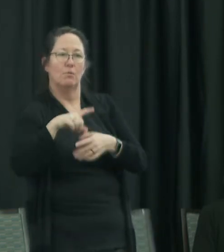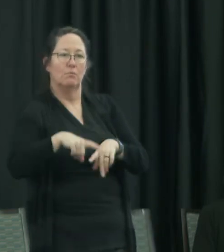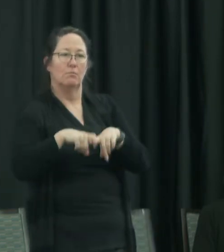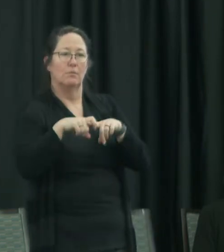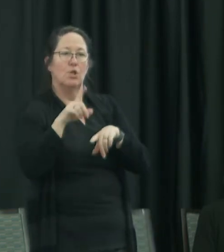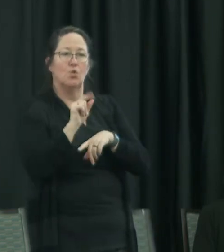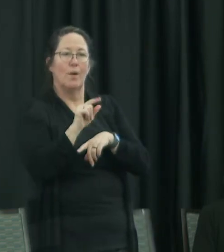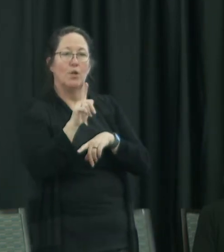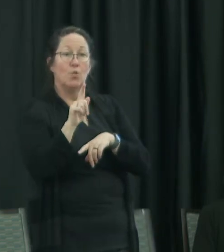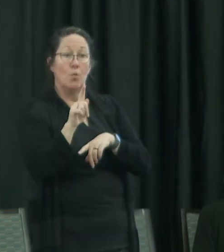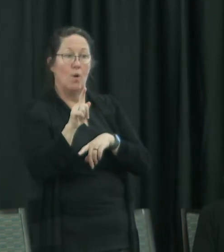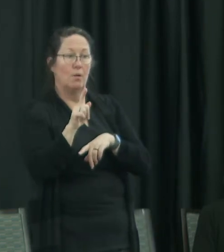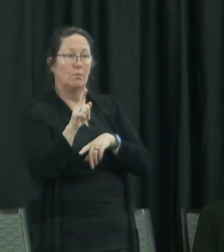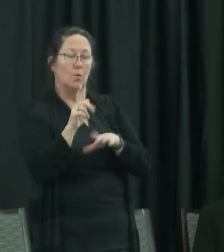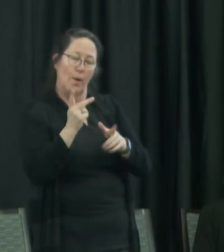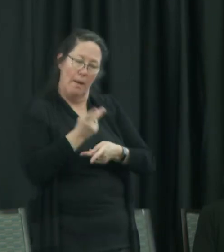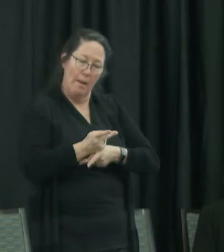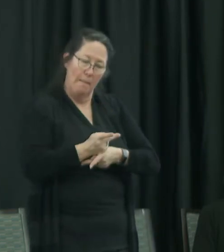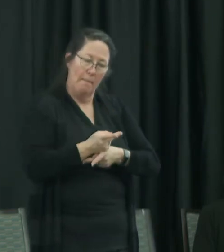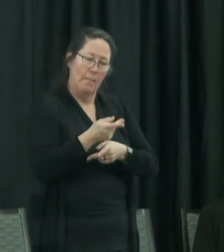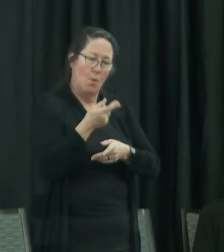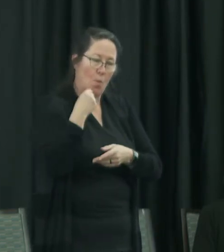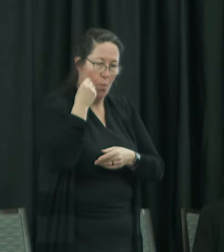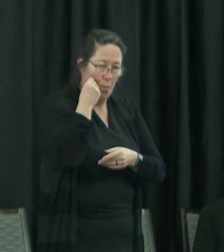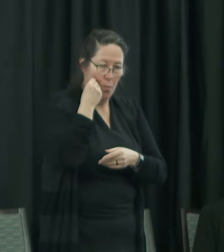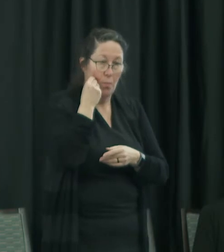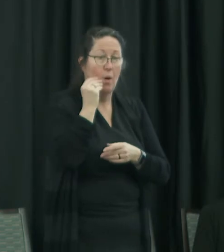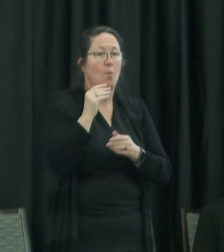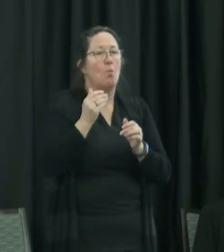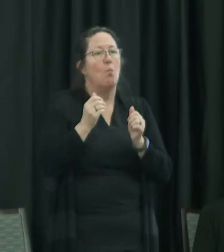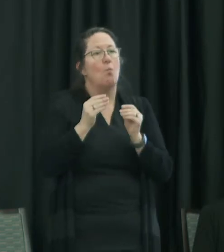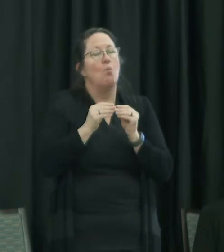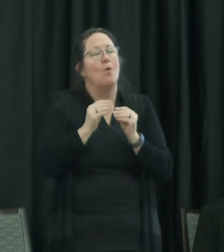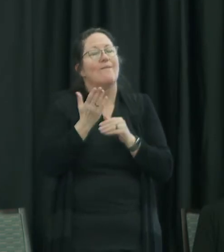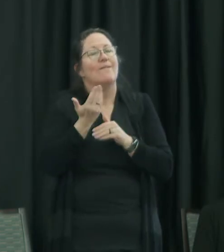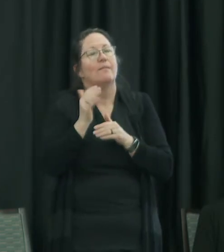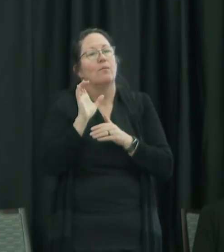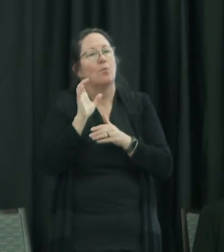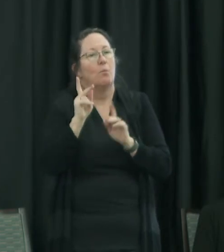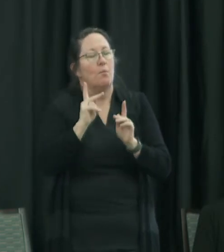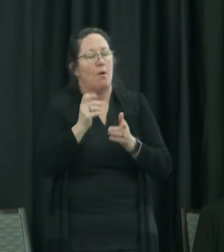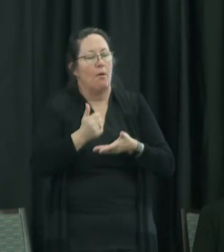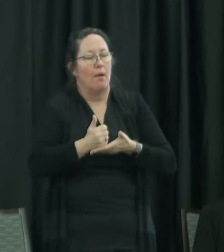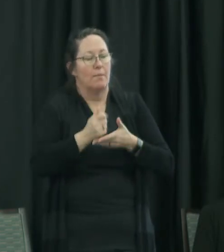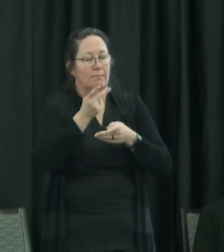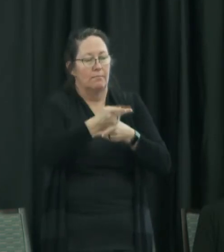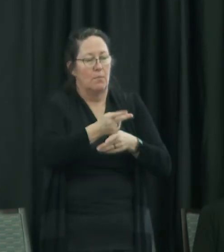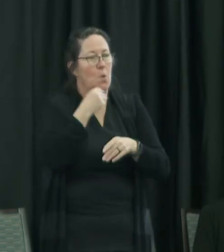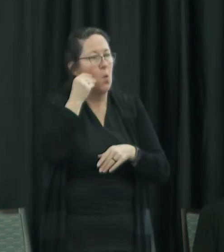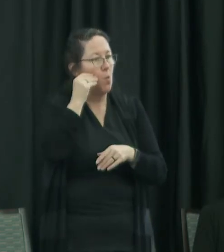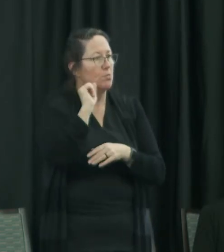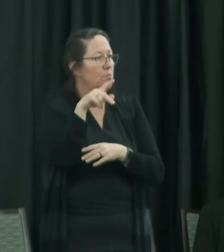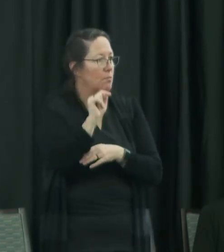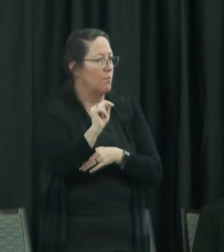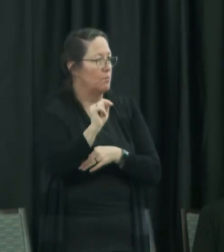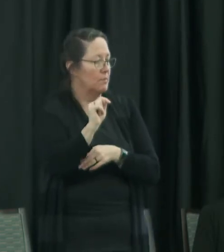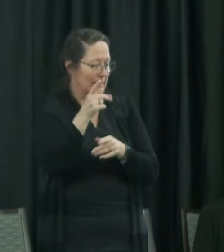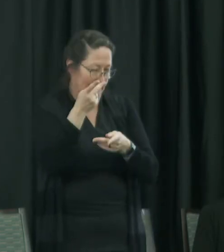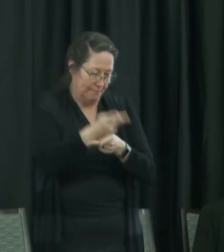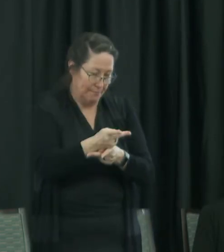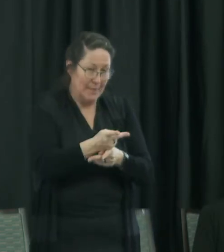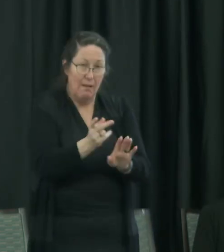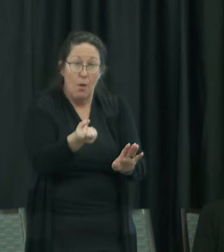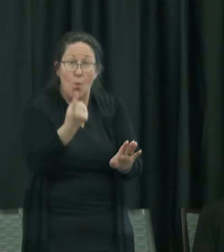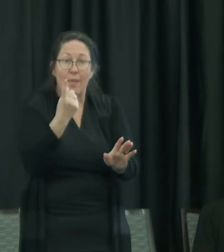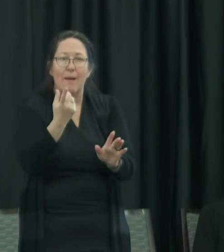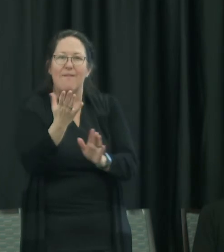in 2021. This program helped more than 1,500 people stay in their homes or apartments. And I want that